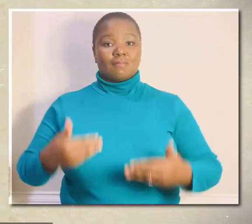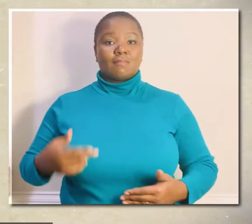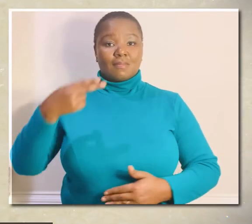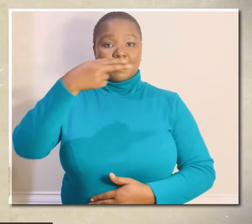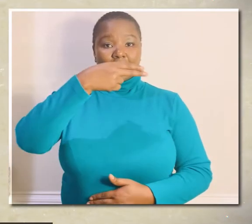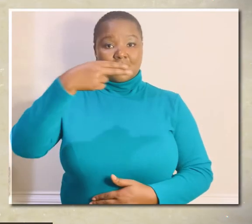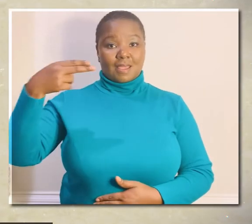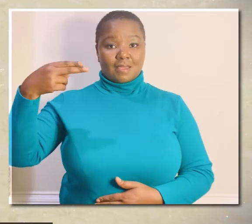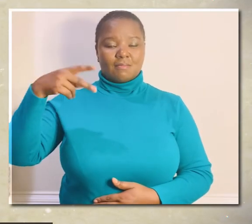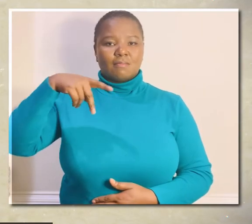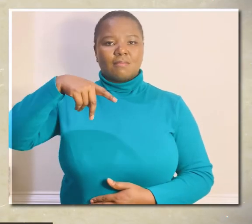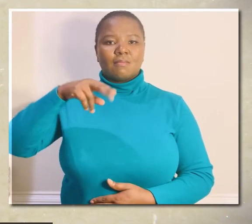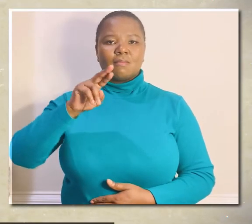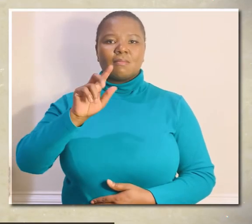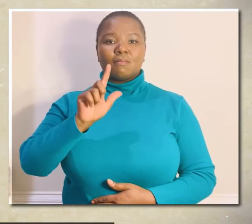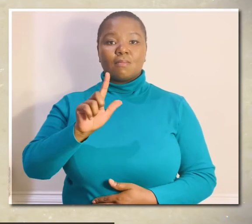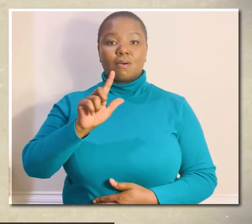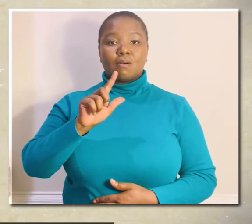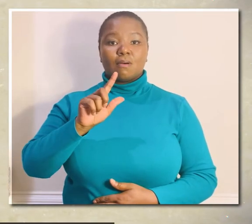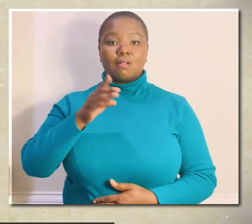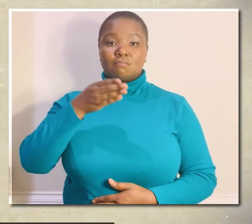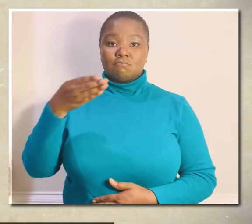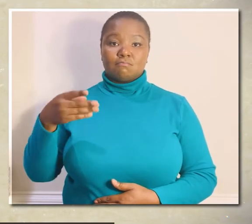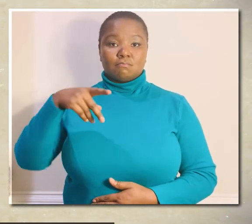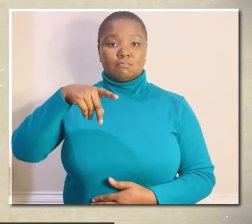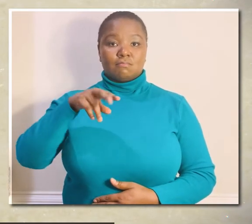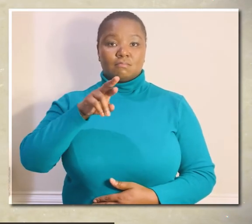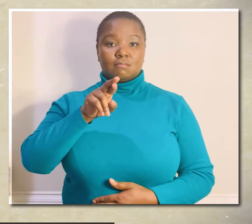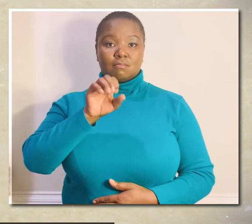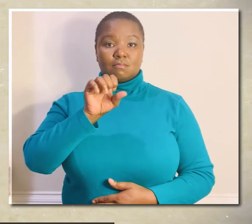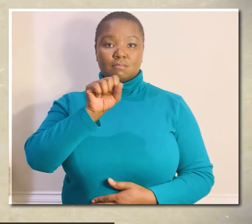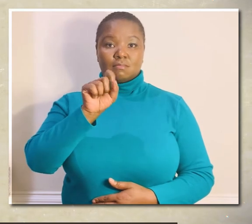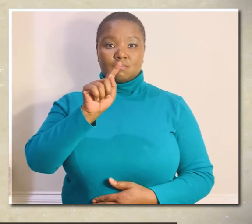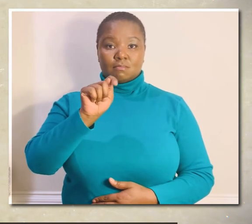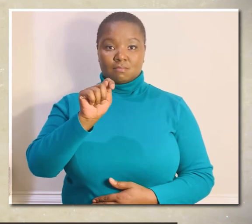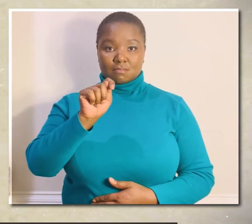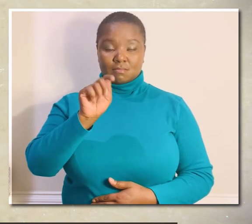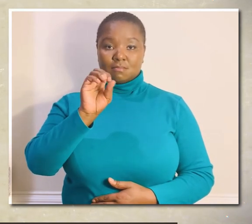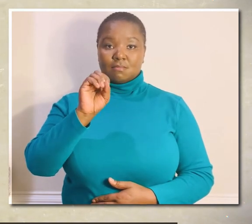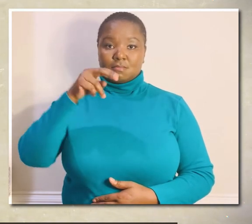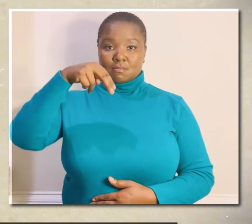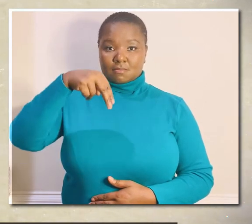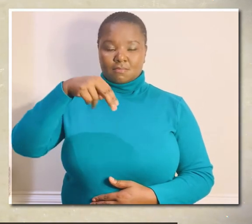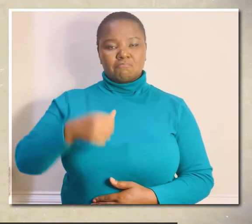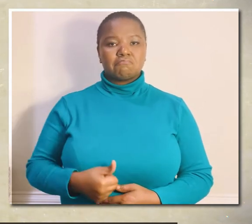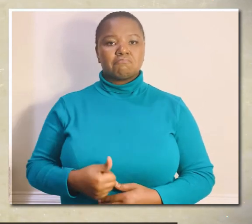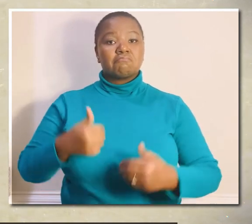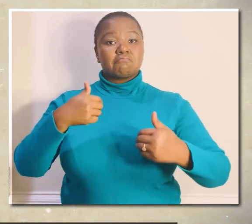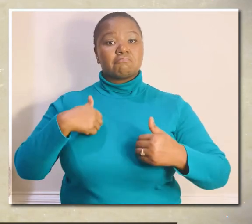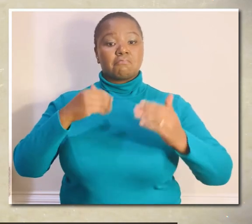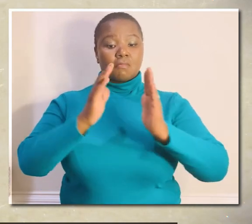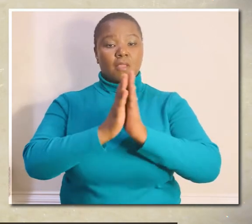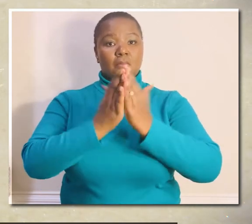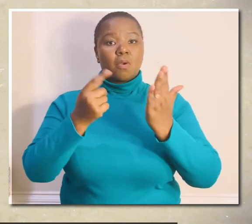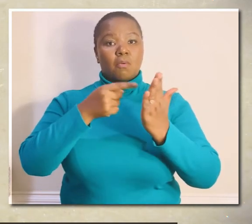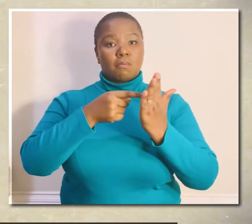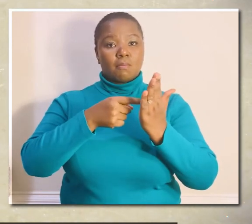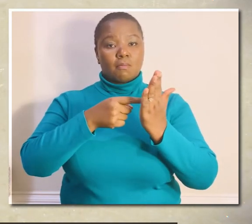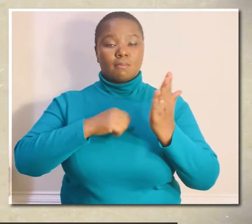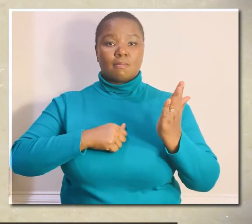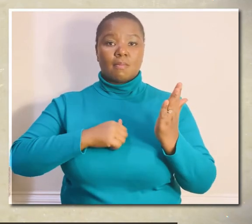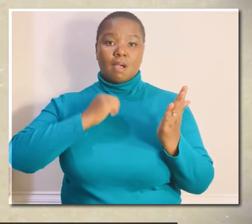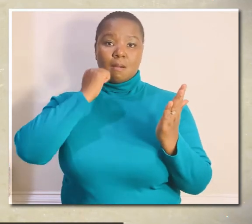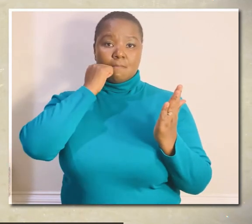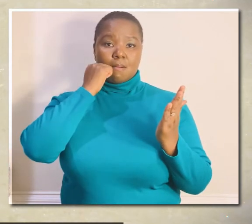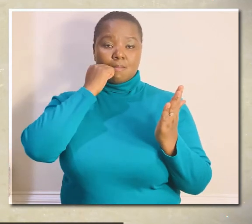Hi, I'm Paul Preston. I wrote the book Mother, Father, Deaf. It was published by Harvard a little over 25 years ago.